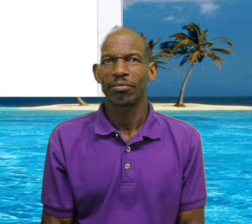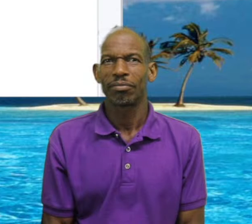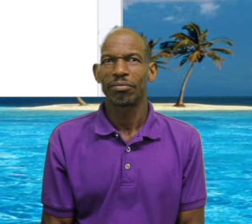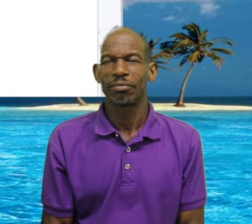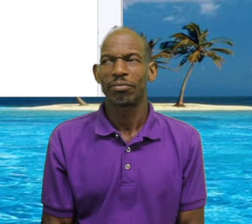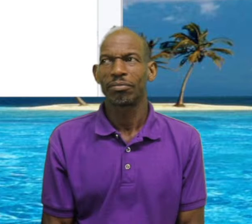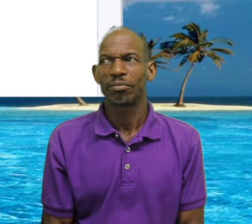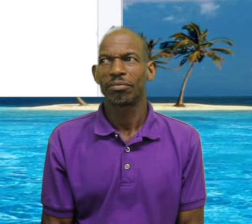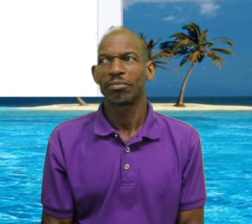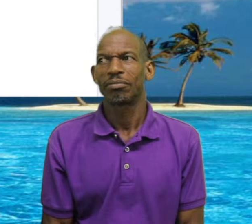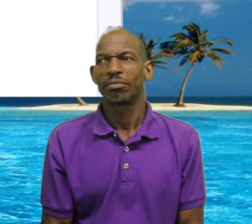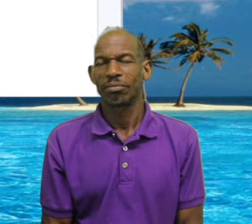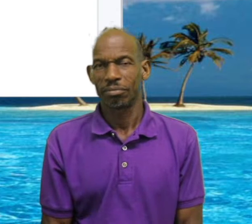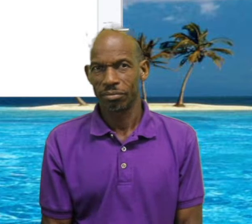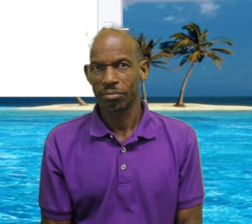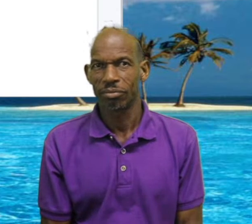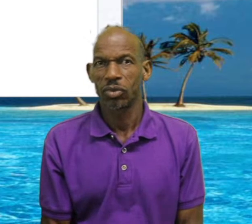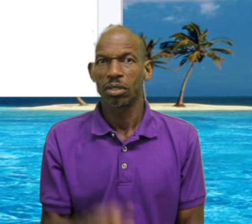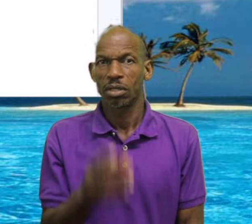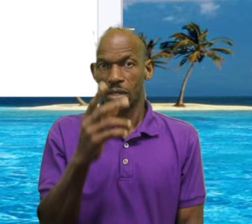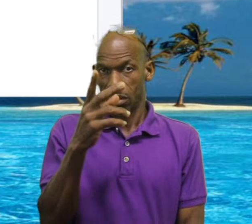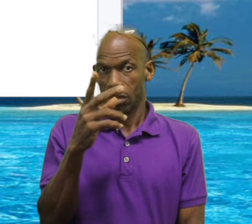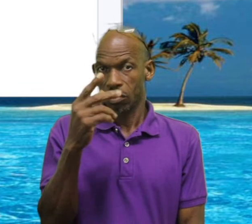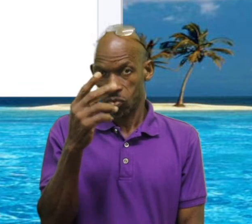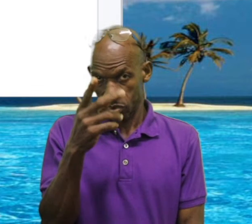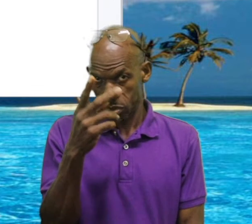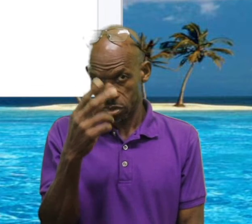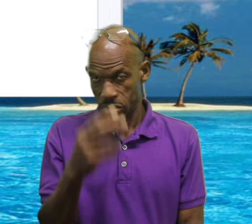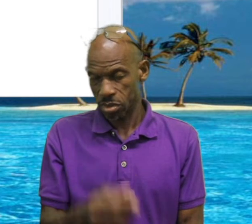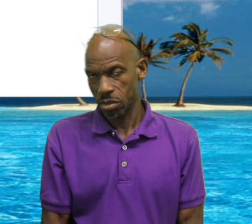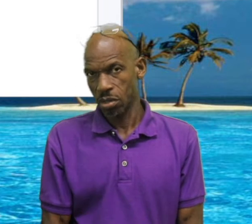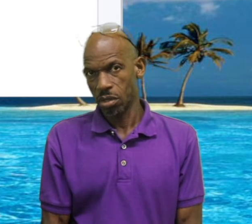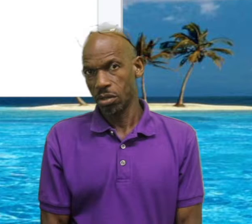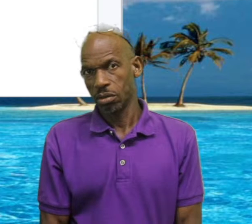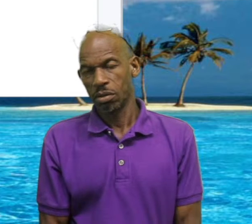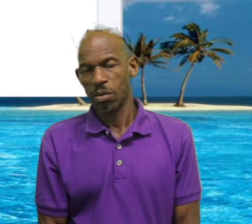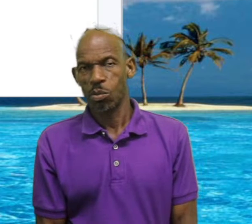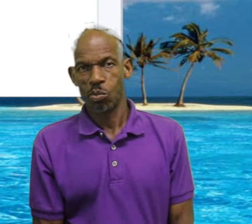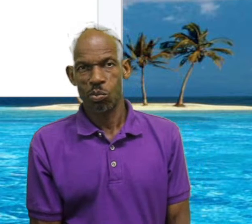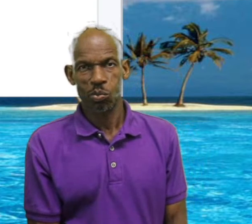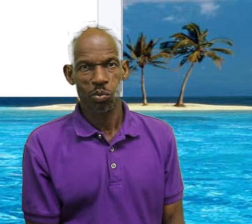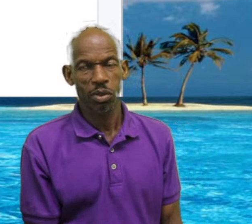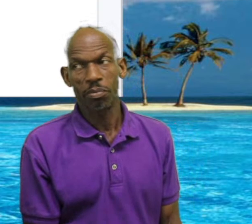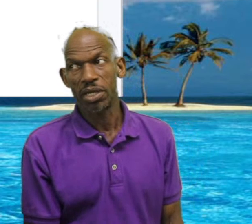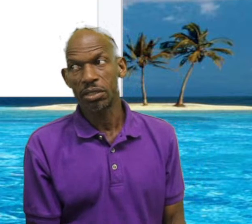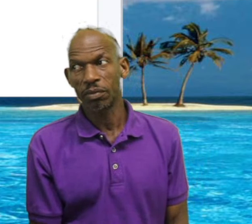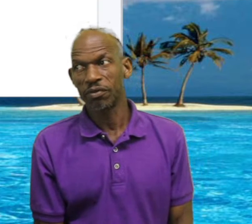a sentence with 2 verbs together, and a sentence with 2 adjectives together.